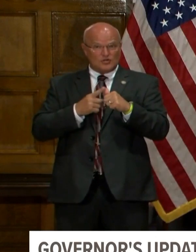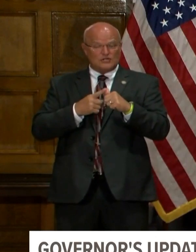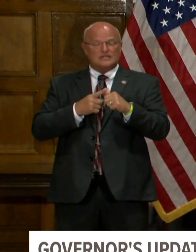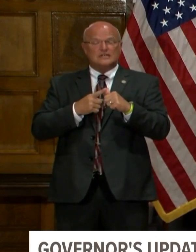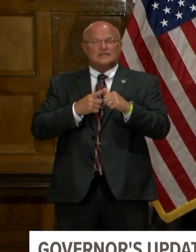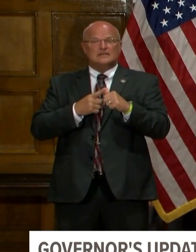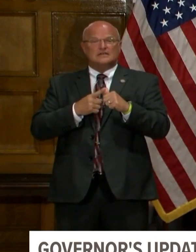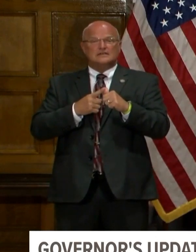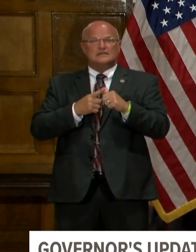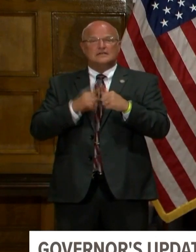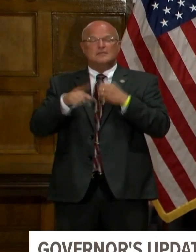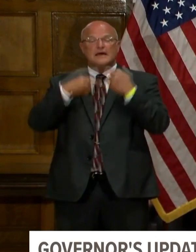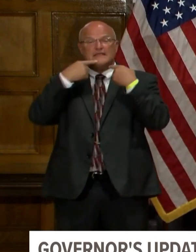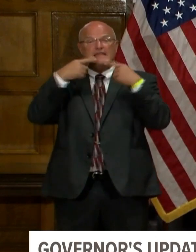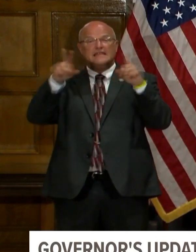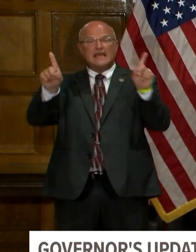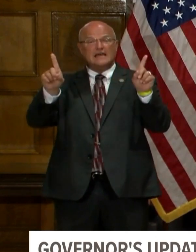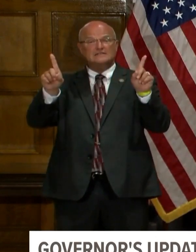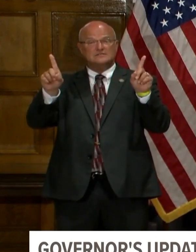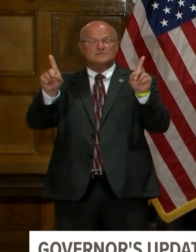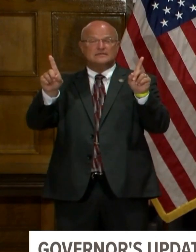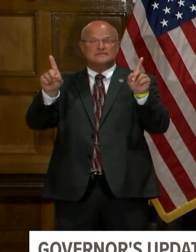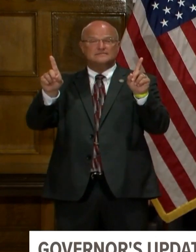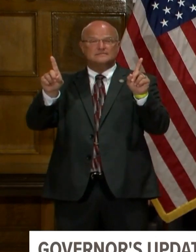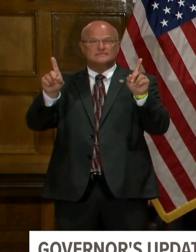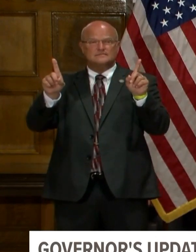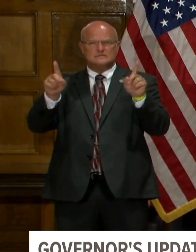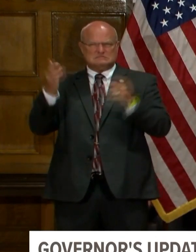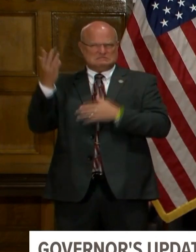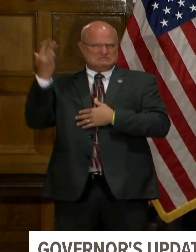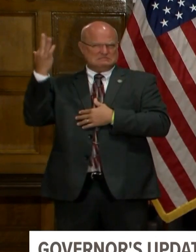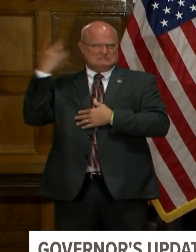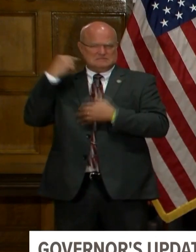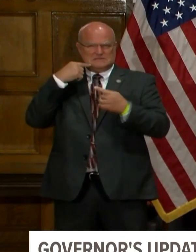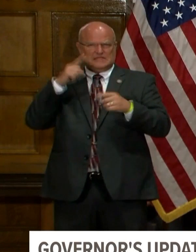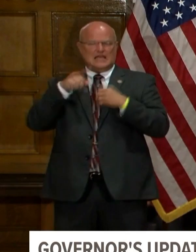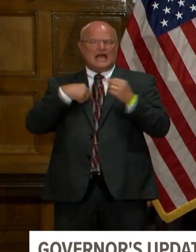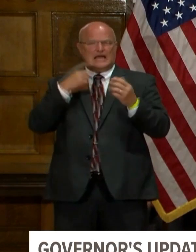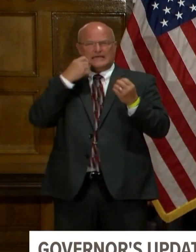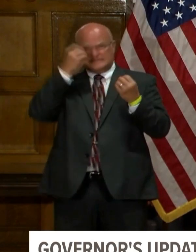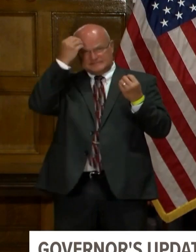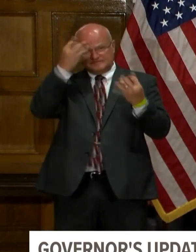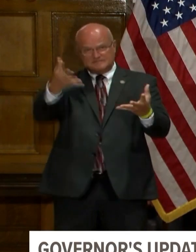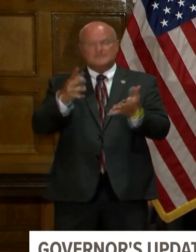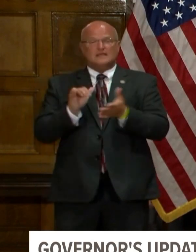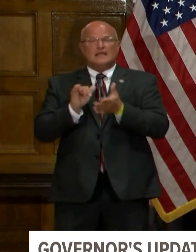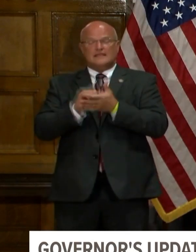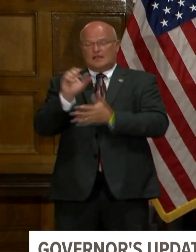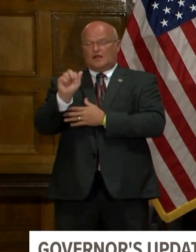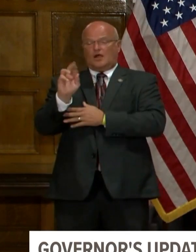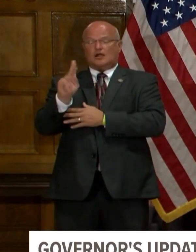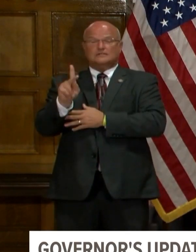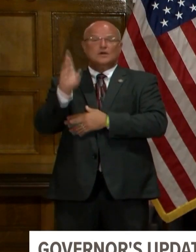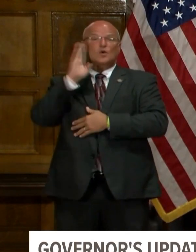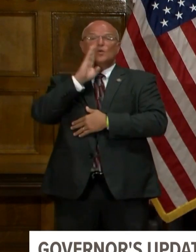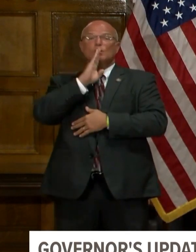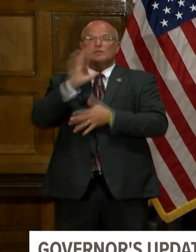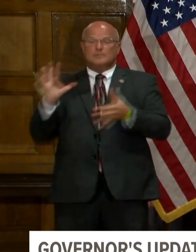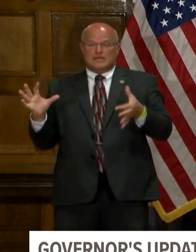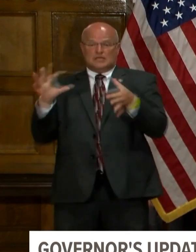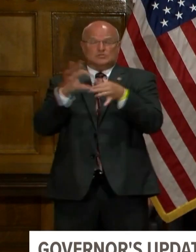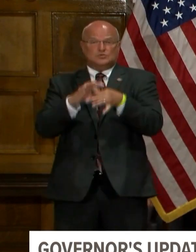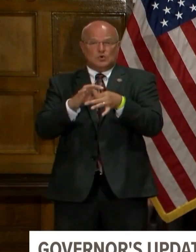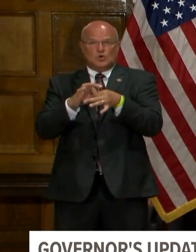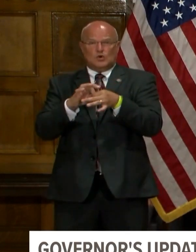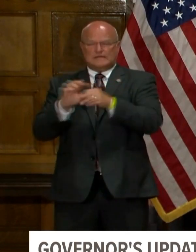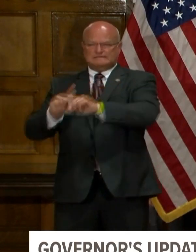at an announcement that we made some time ago, in which I indicated that Arkansas would be joining